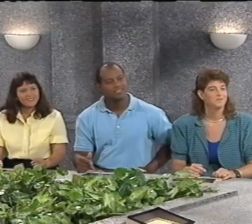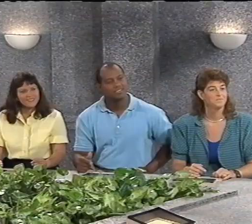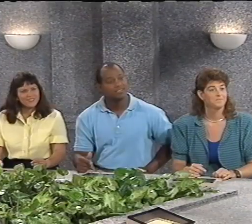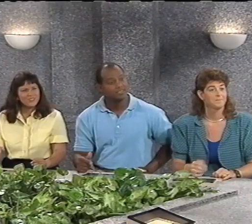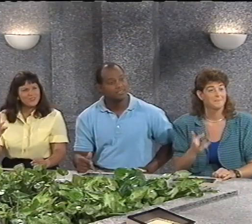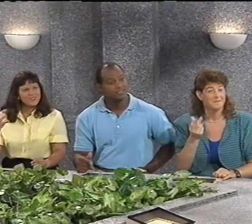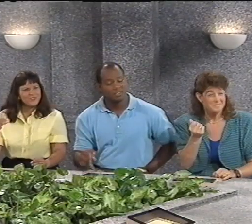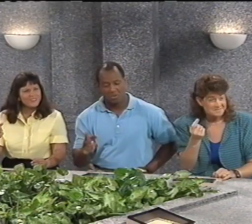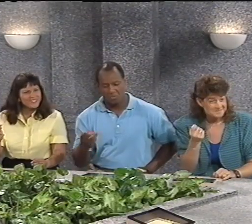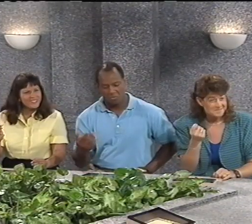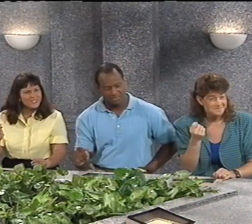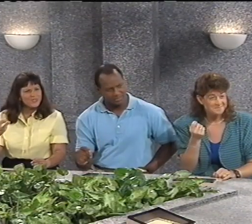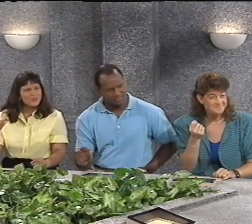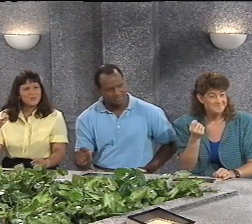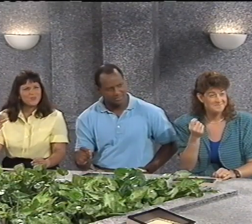what.